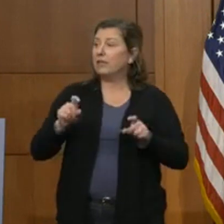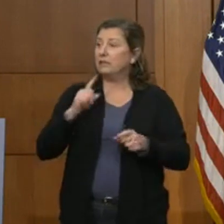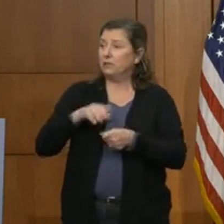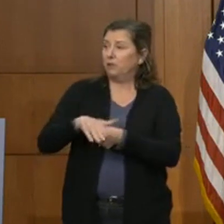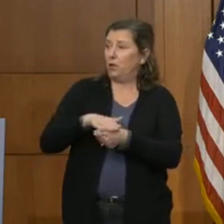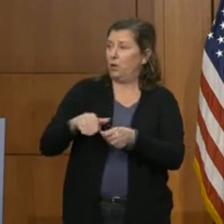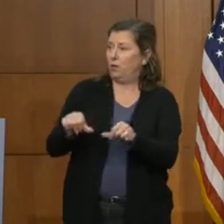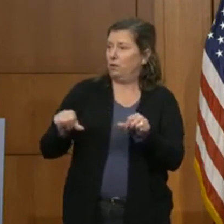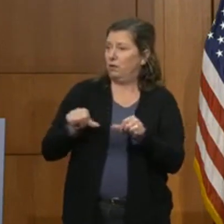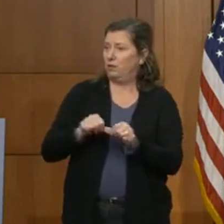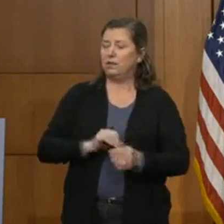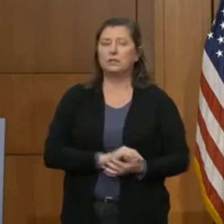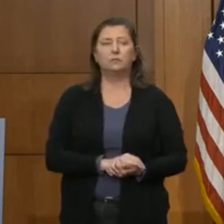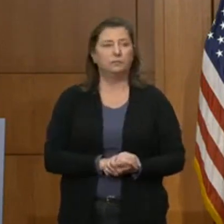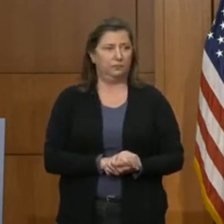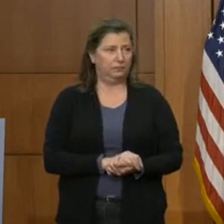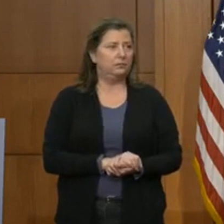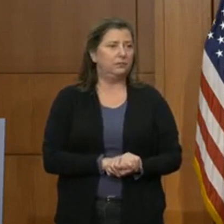localities.